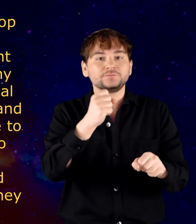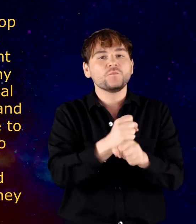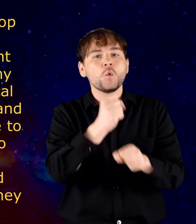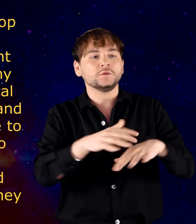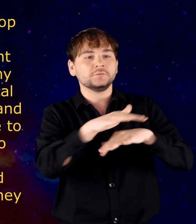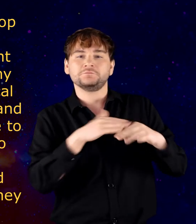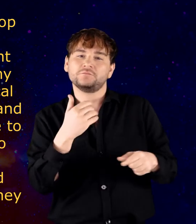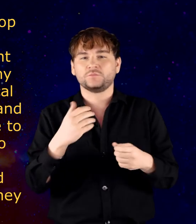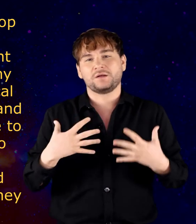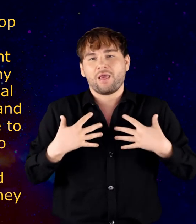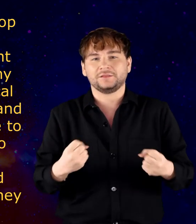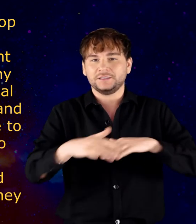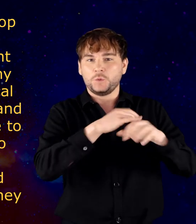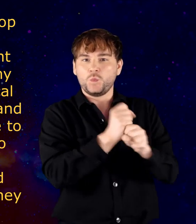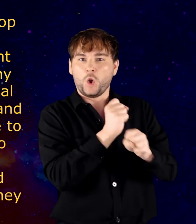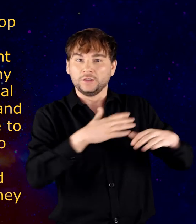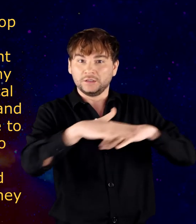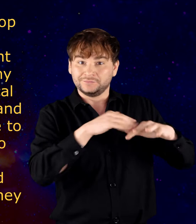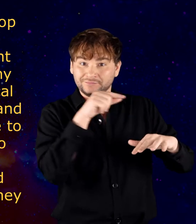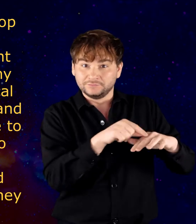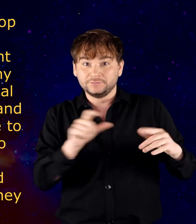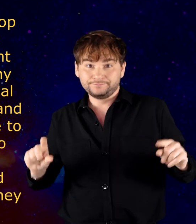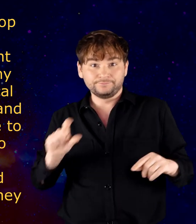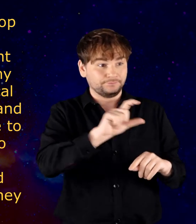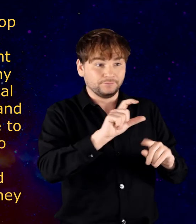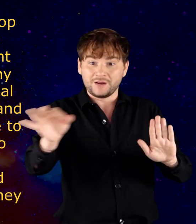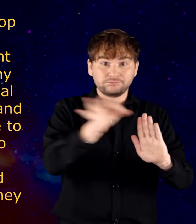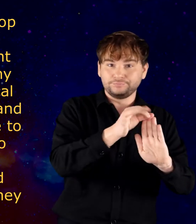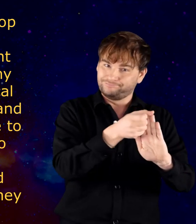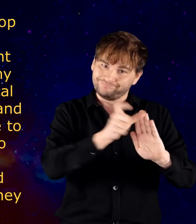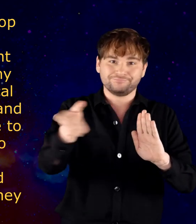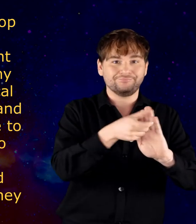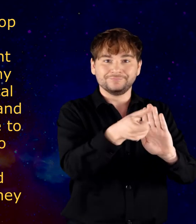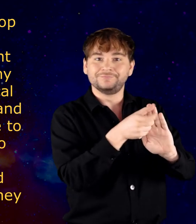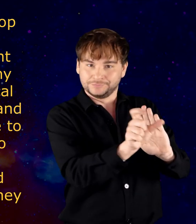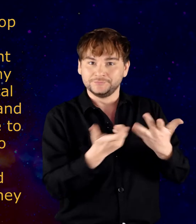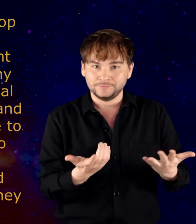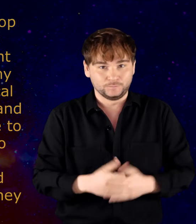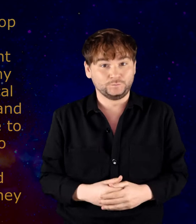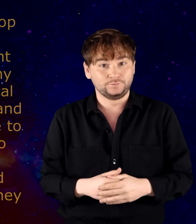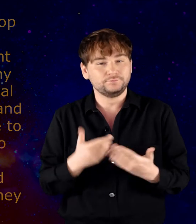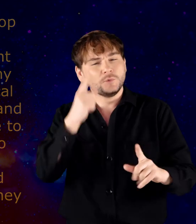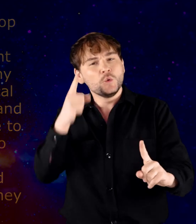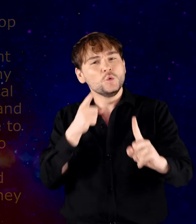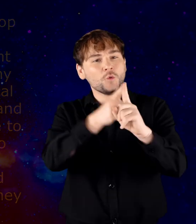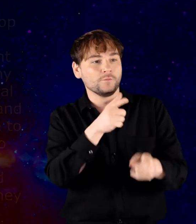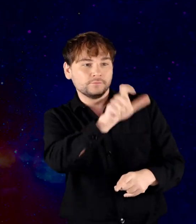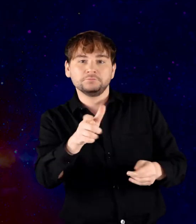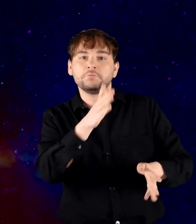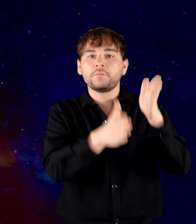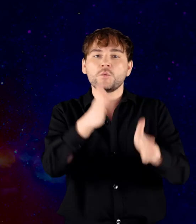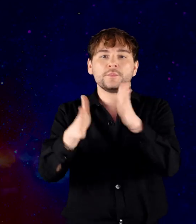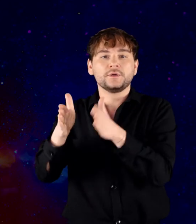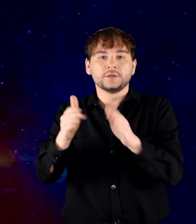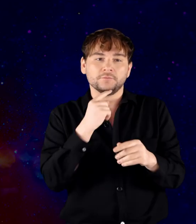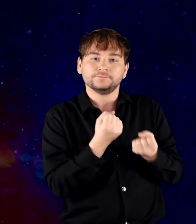be infected. For example, healthcare workers could get the antibody so that they would not be infected.